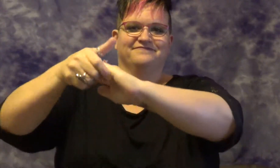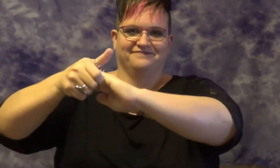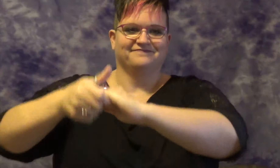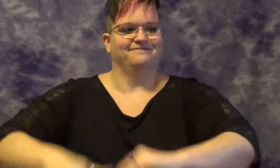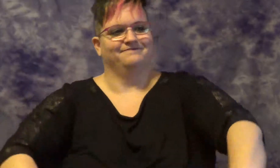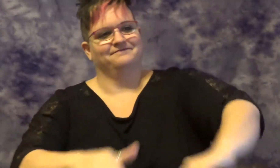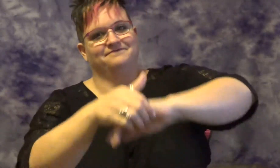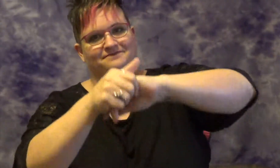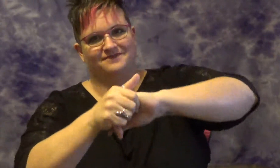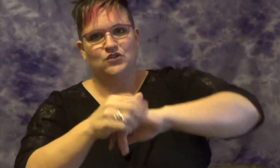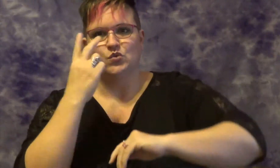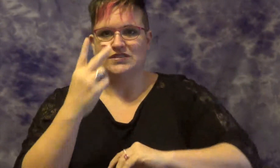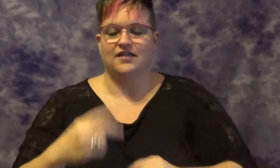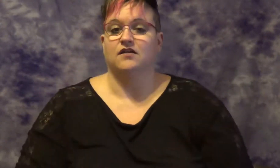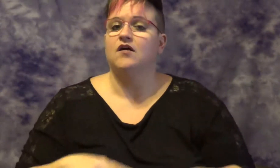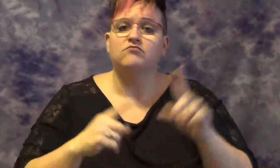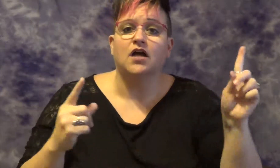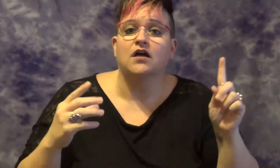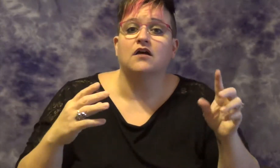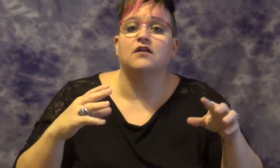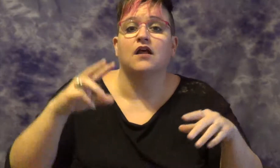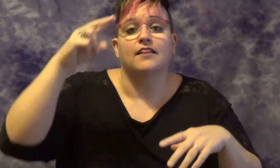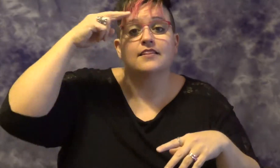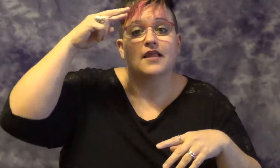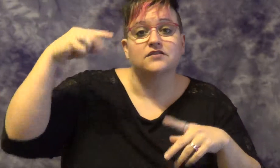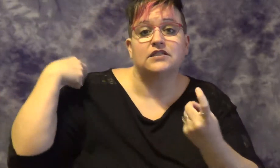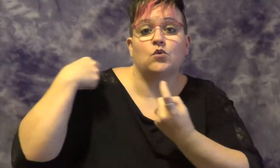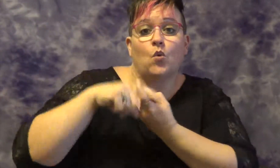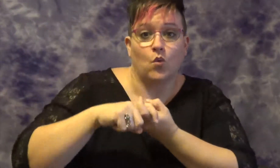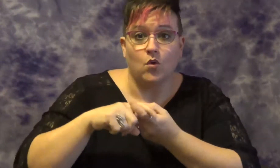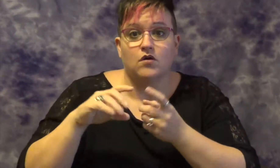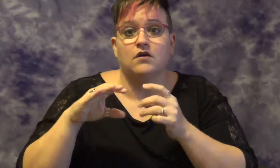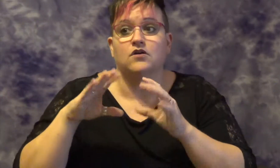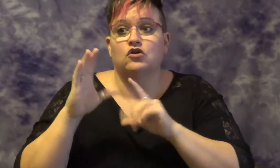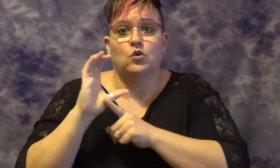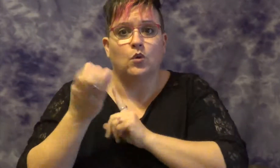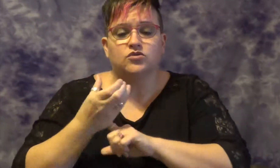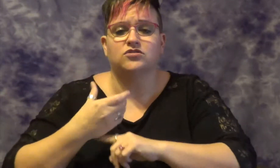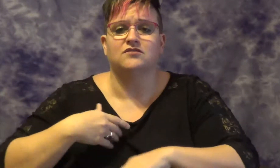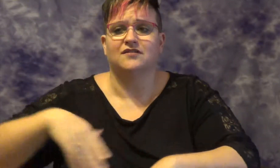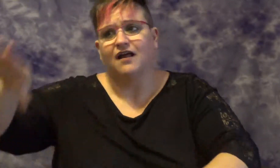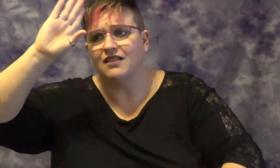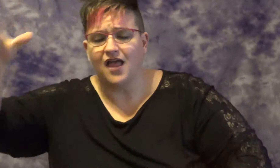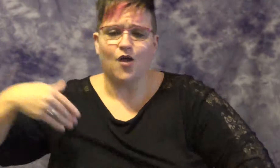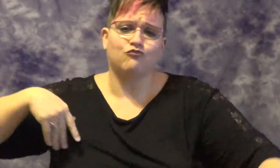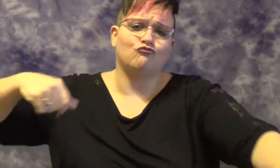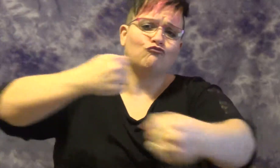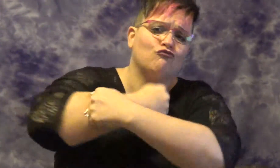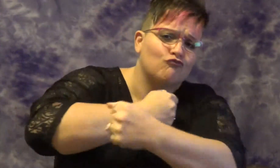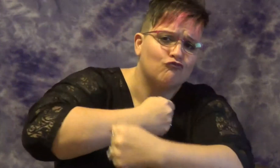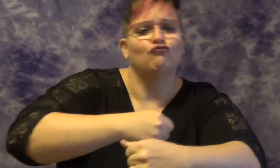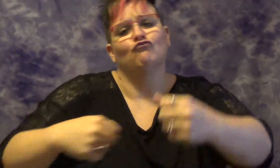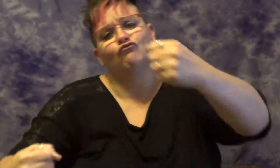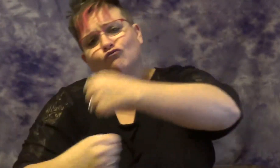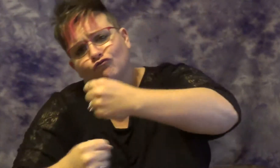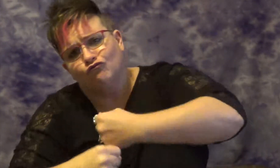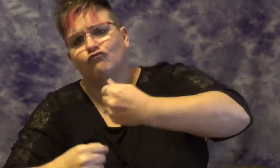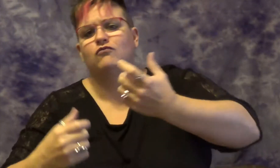very resistant to physical touch. They'll just handshake and stuff like that. But in the Hispanic culture, a lot of times they'll come up and hug